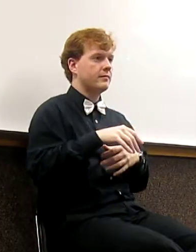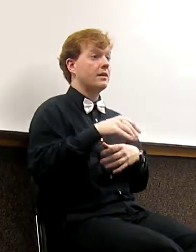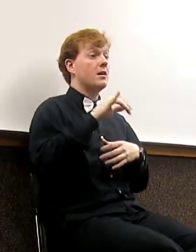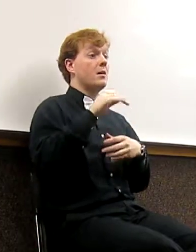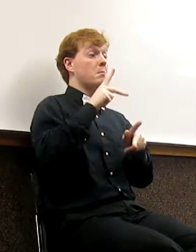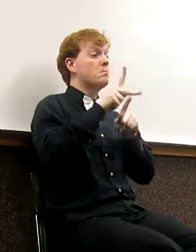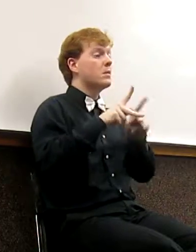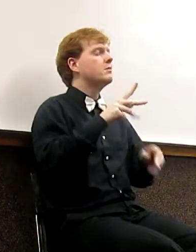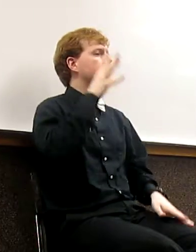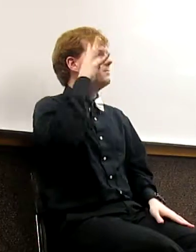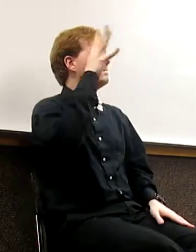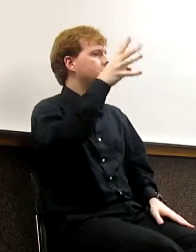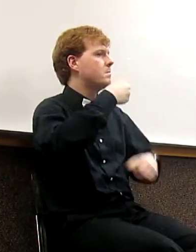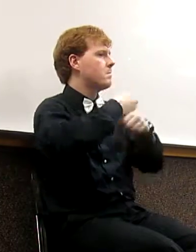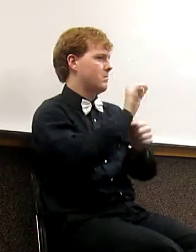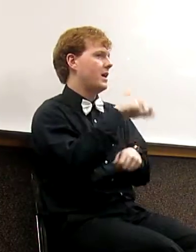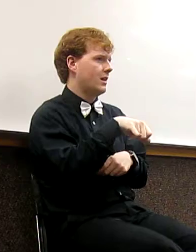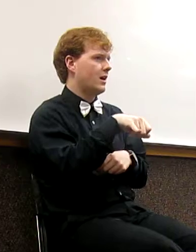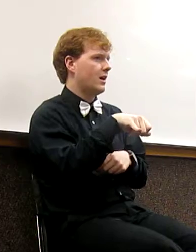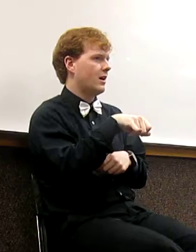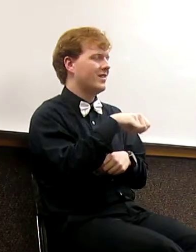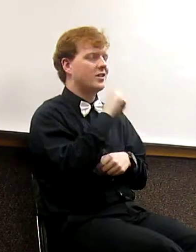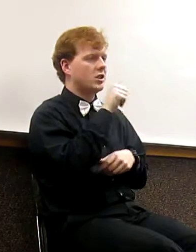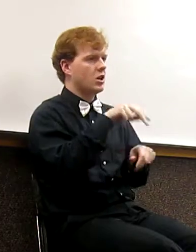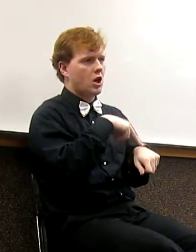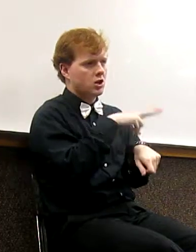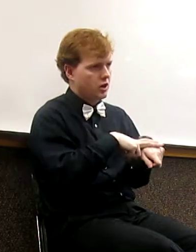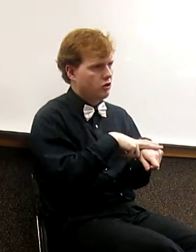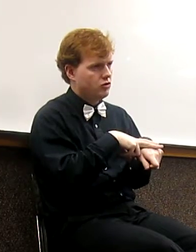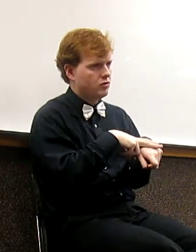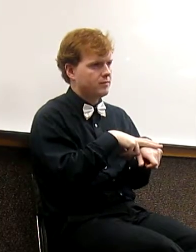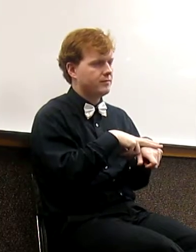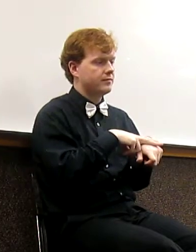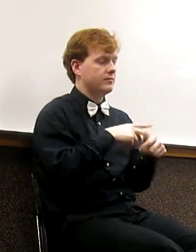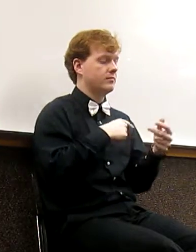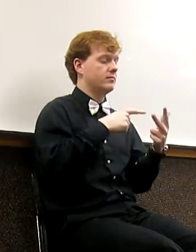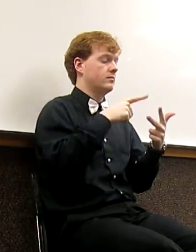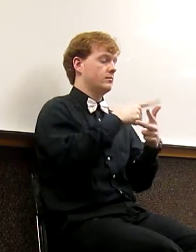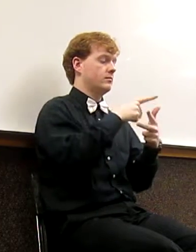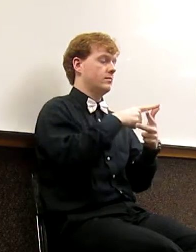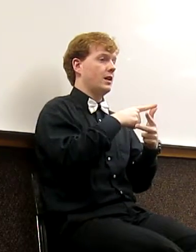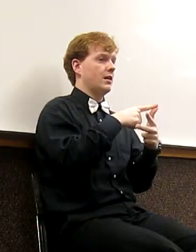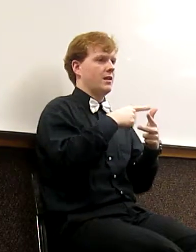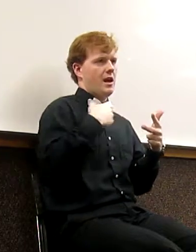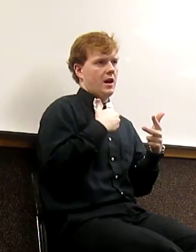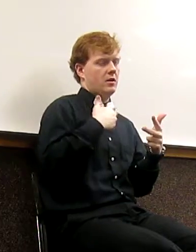man-made. Okay, it's not natural. Saturated fat comes from animals. Unsaturated comes from vegetable